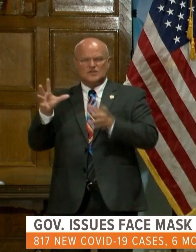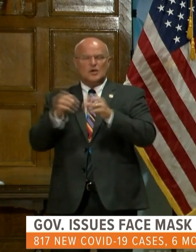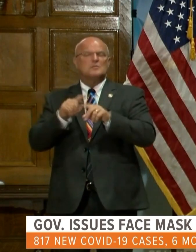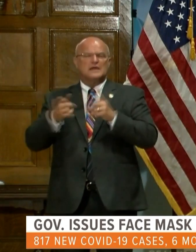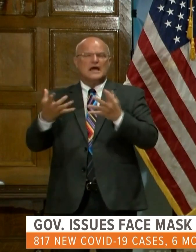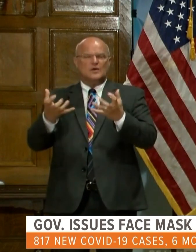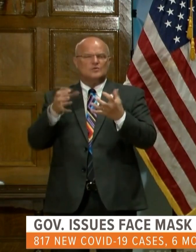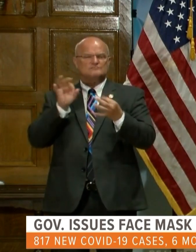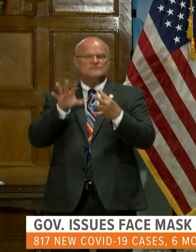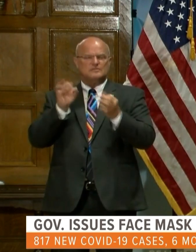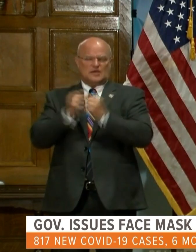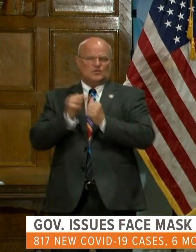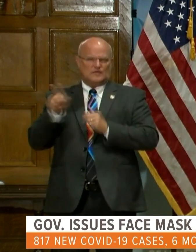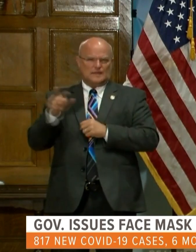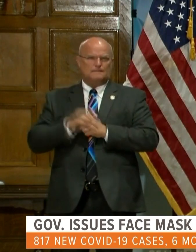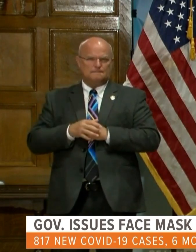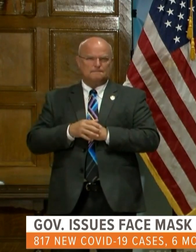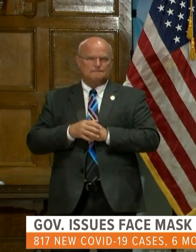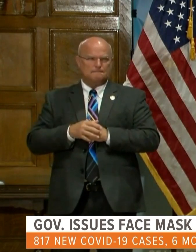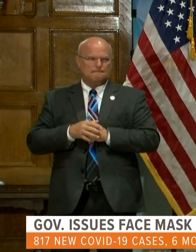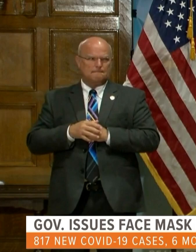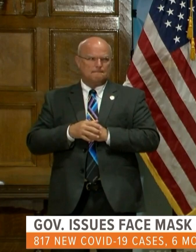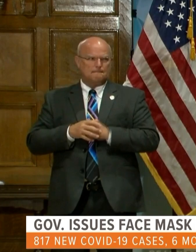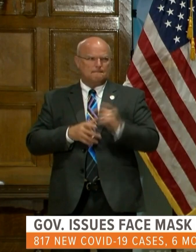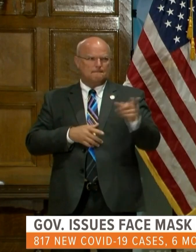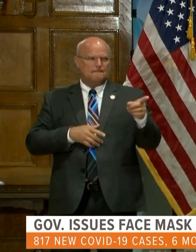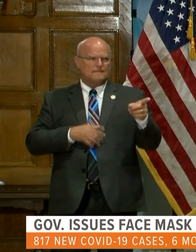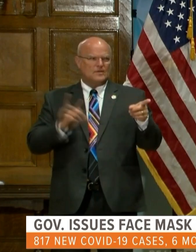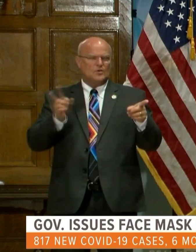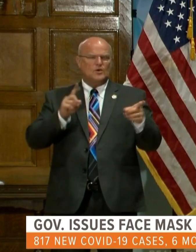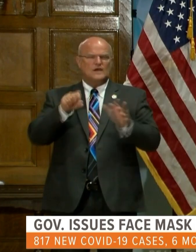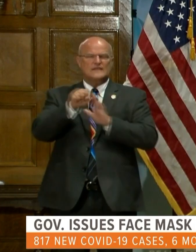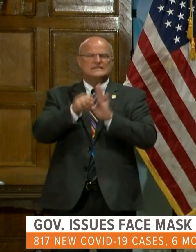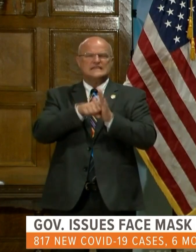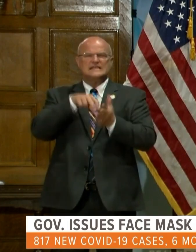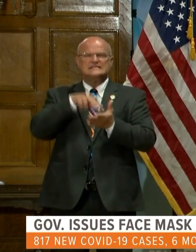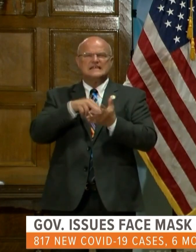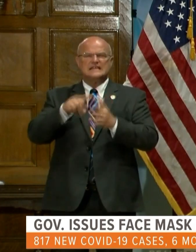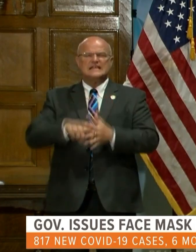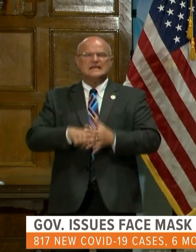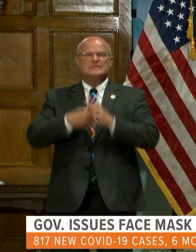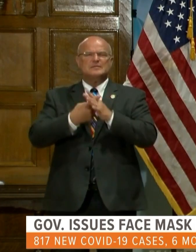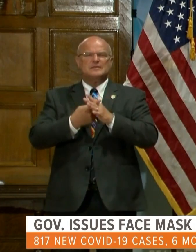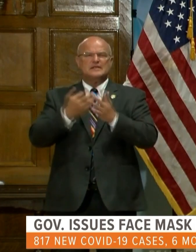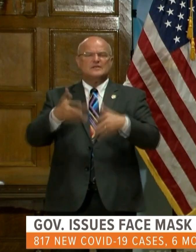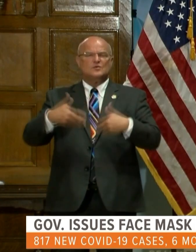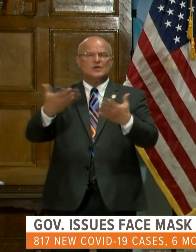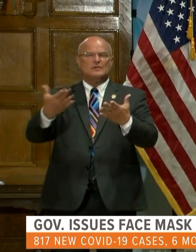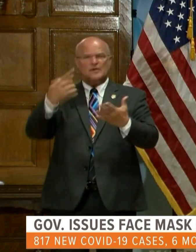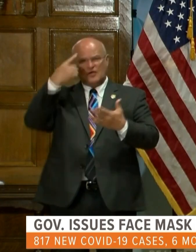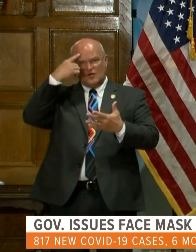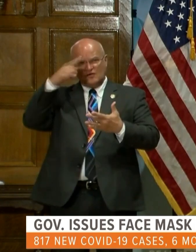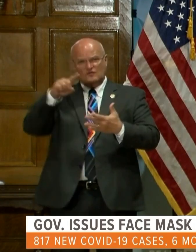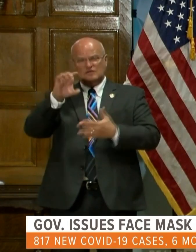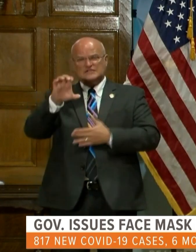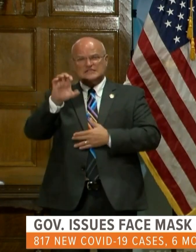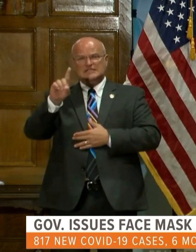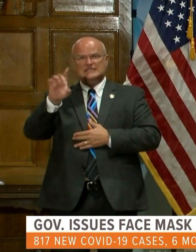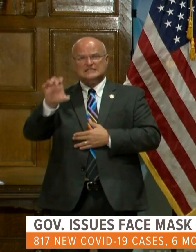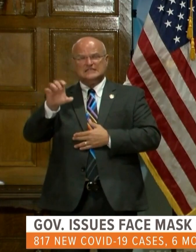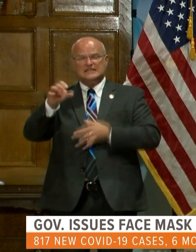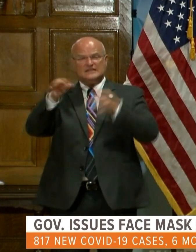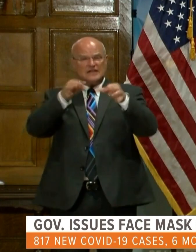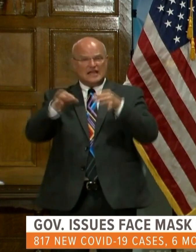to that feedback and working with them. Where does the state stand on implementing the recommendations from the CDC that